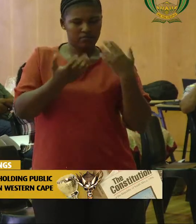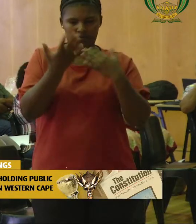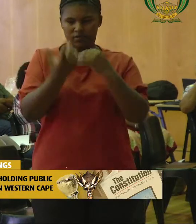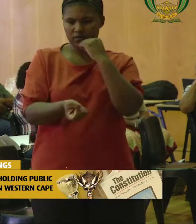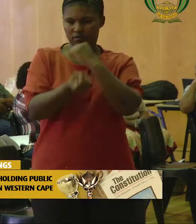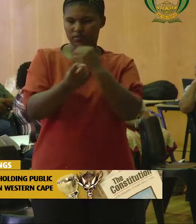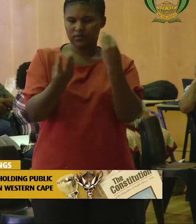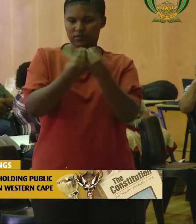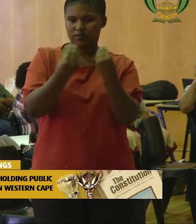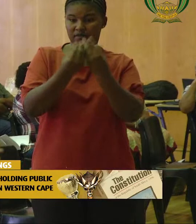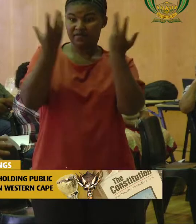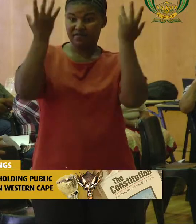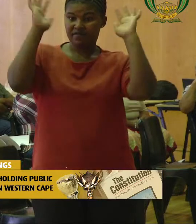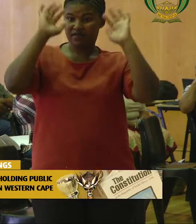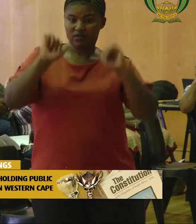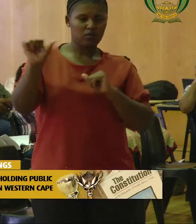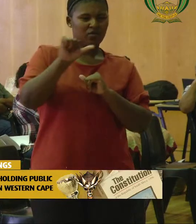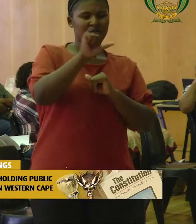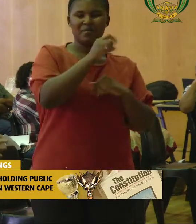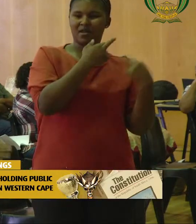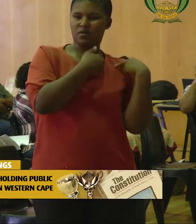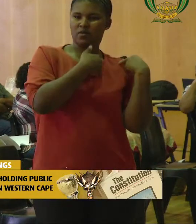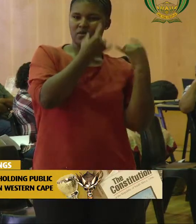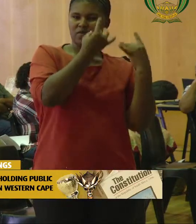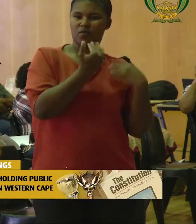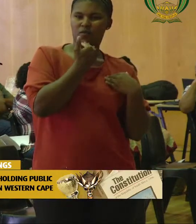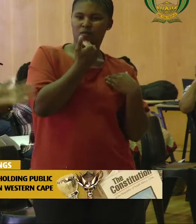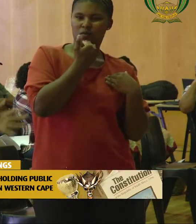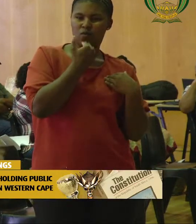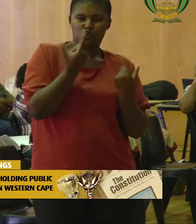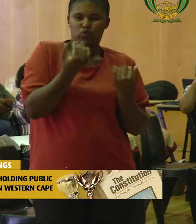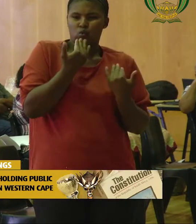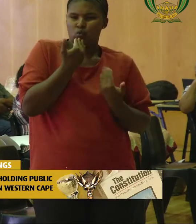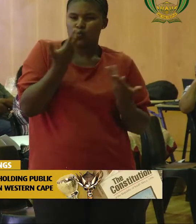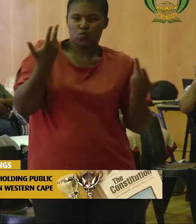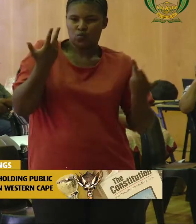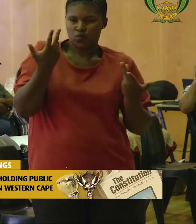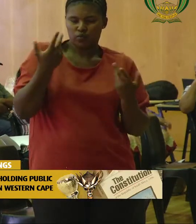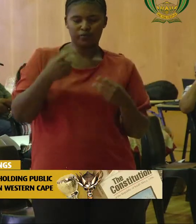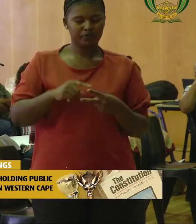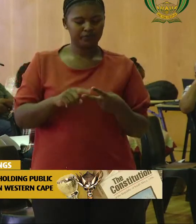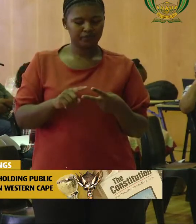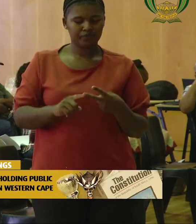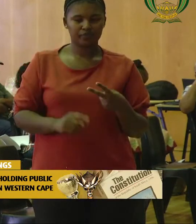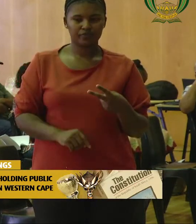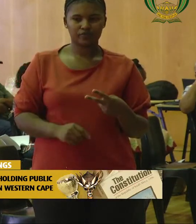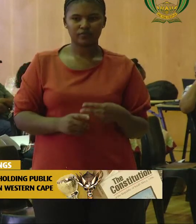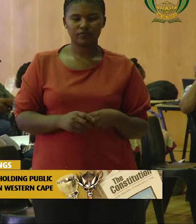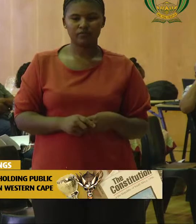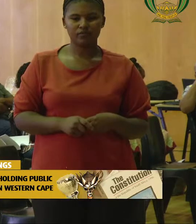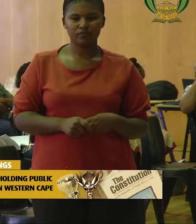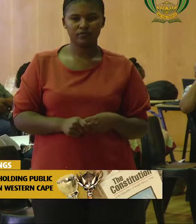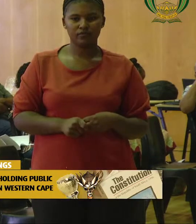they don't have people behind them, so to whom do they account to?